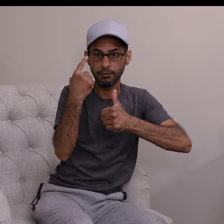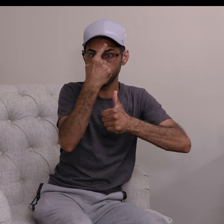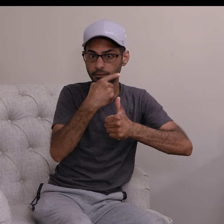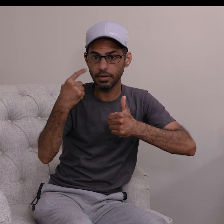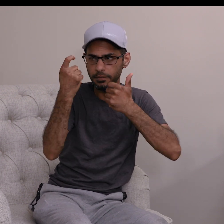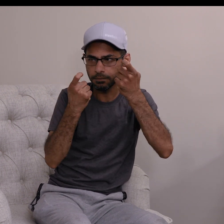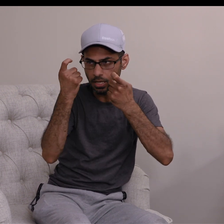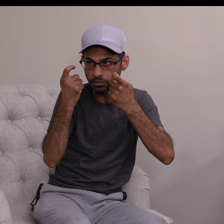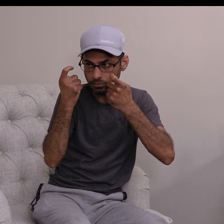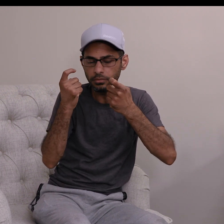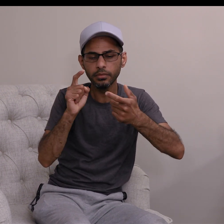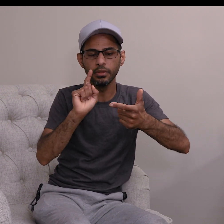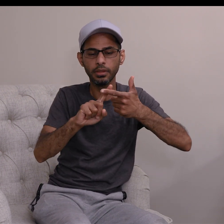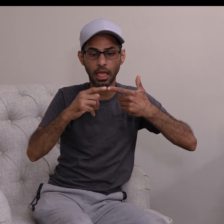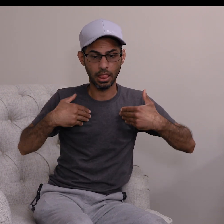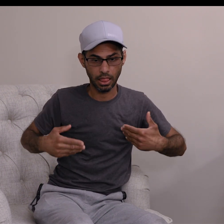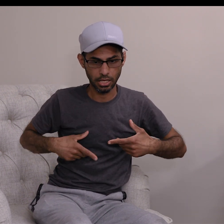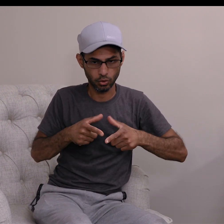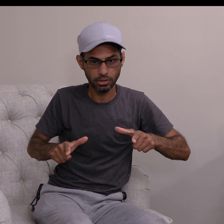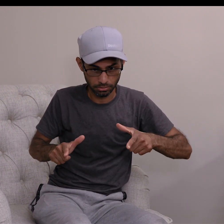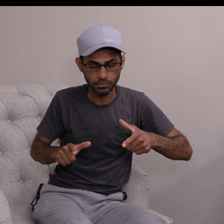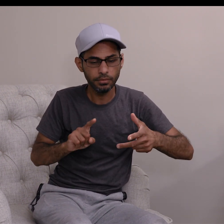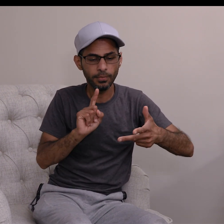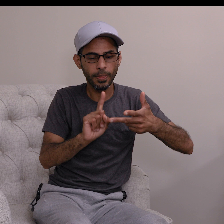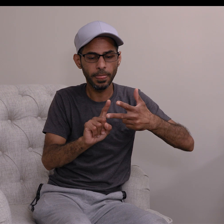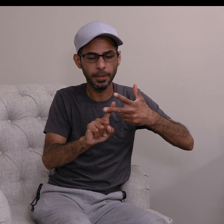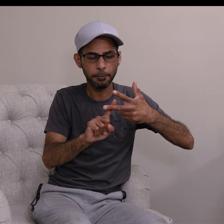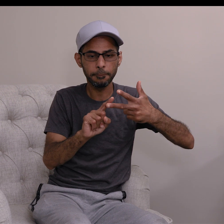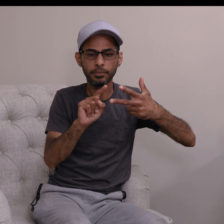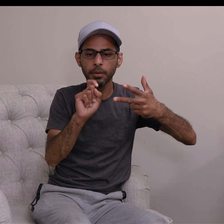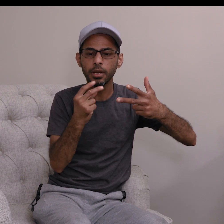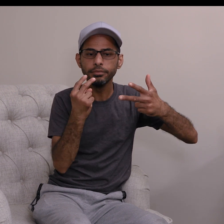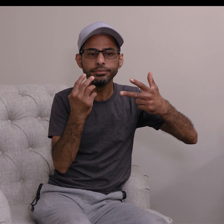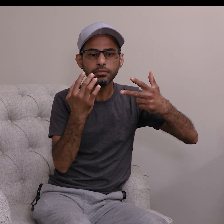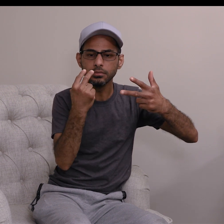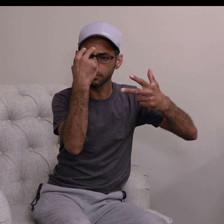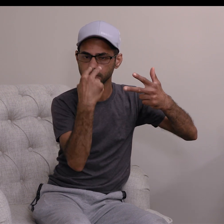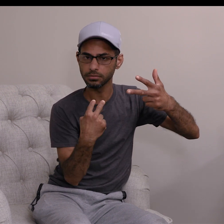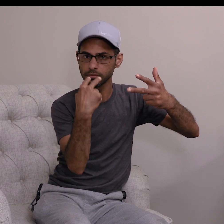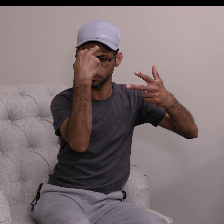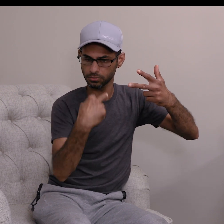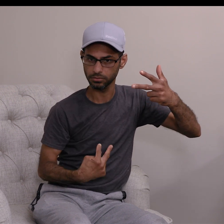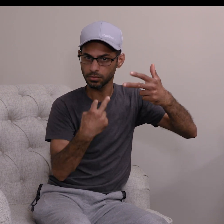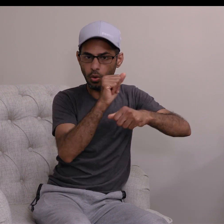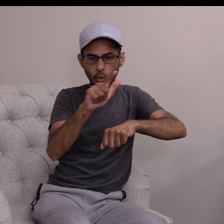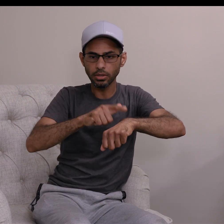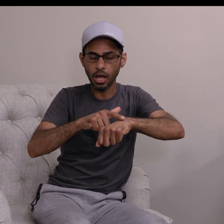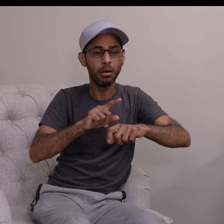AI, because ASL requires, facial expression, body language, need to be able to read the